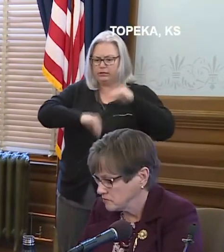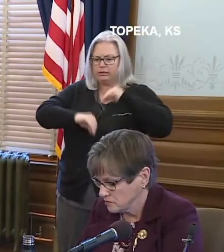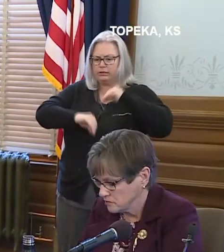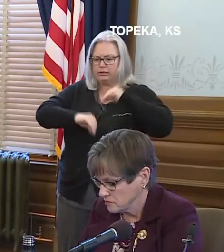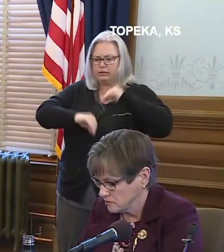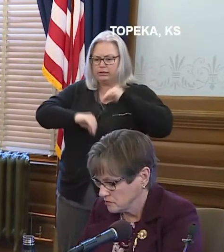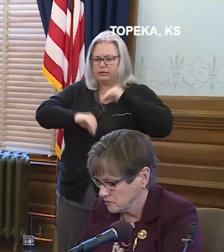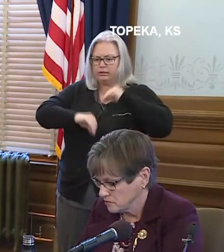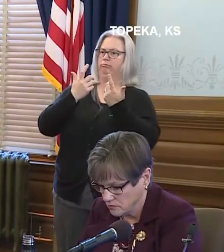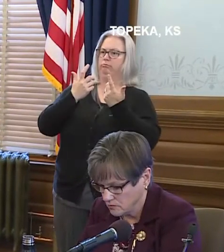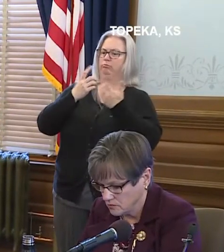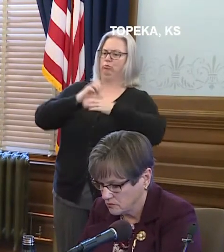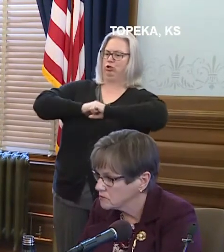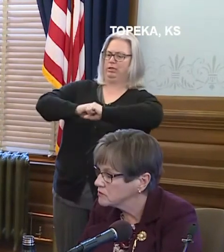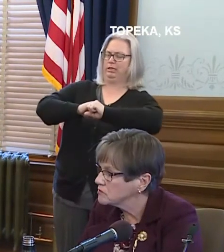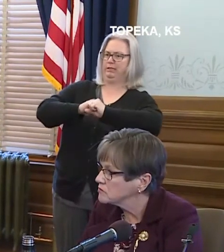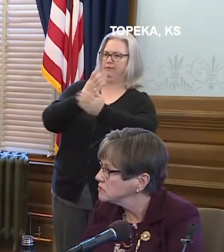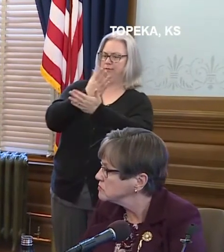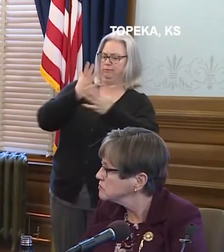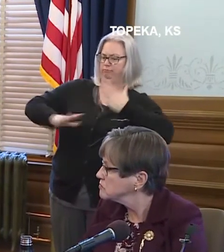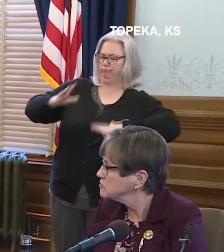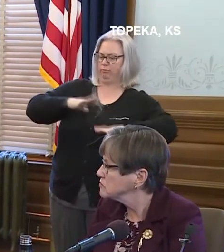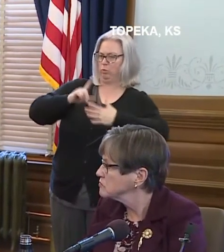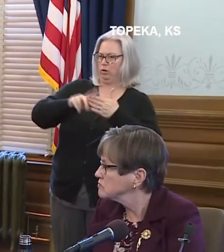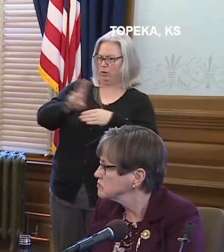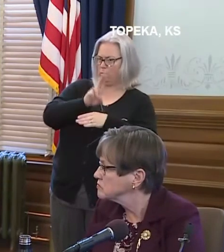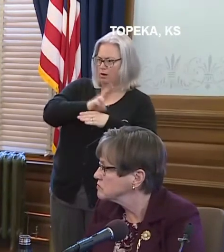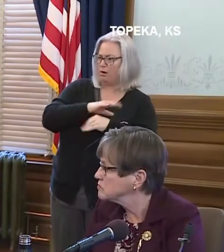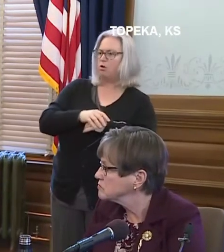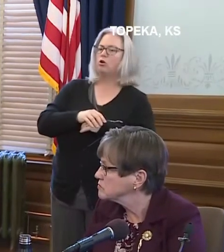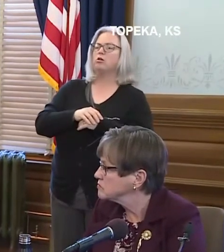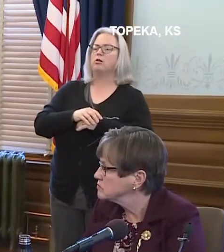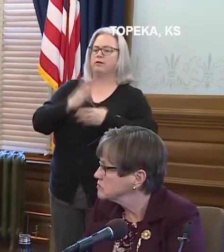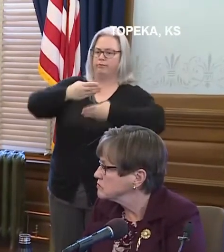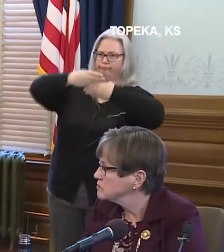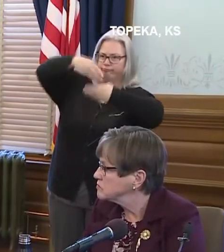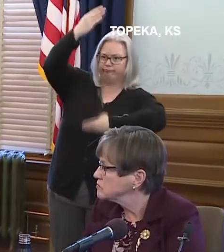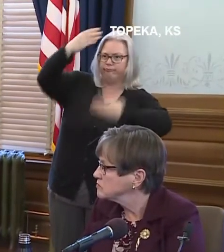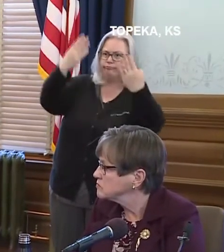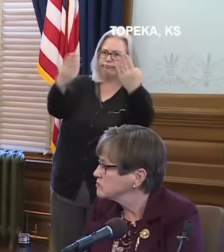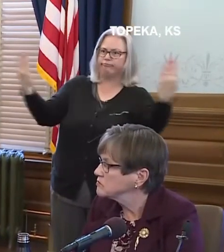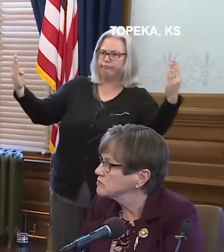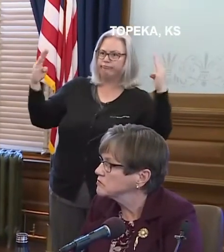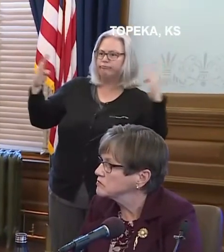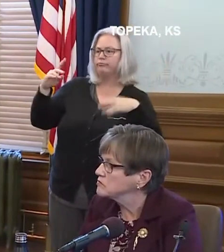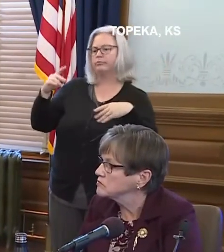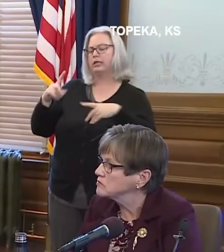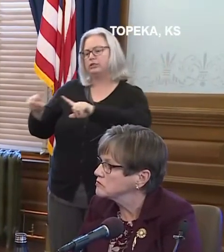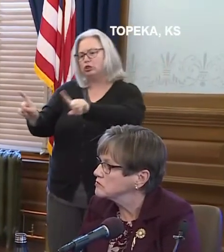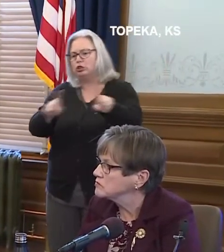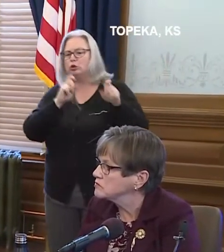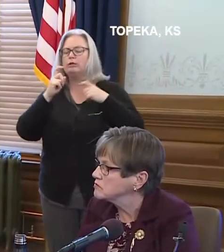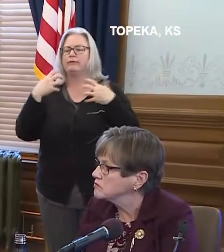the workers wear, the screening for health conditions, touch base during the